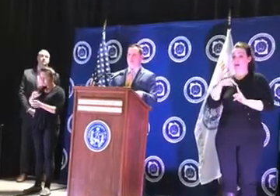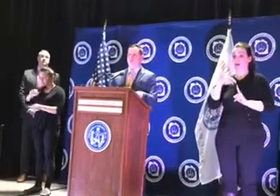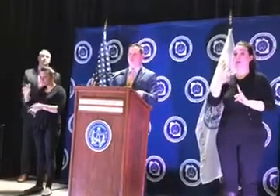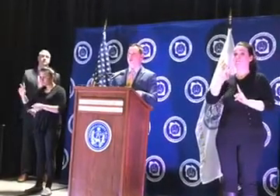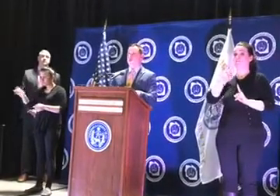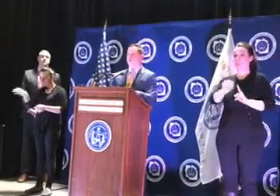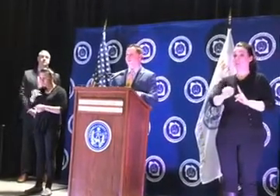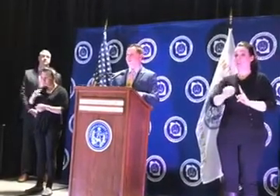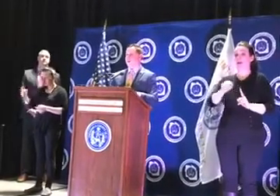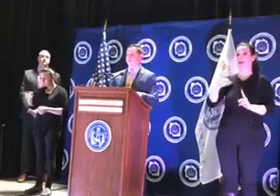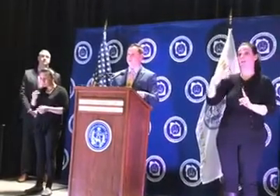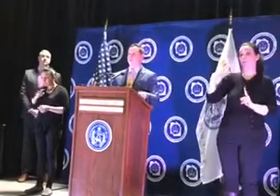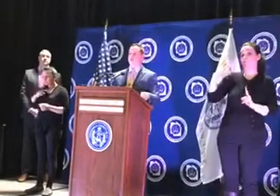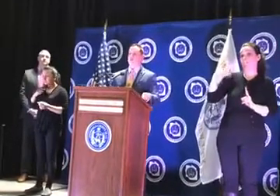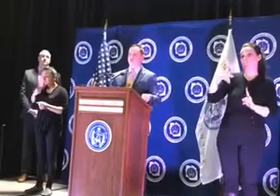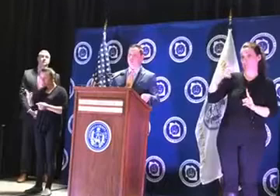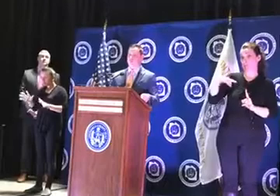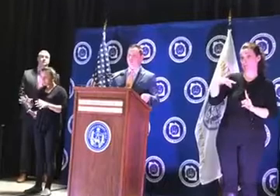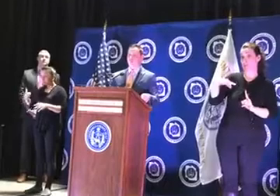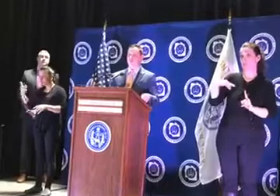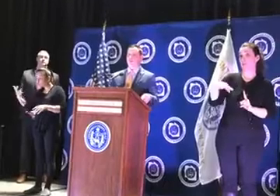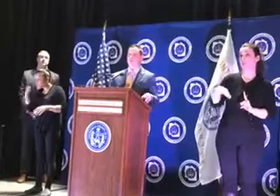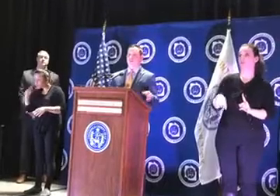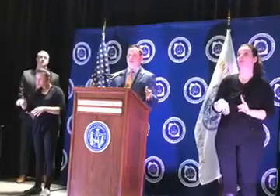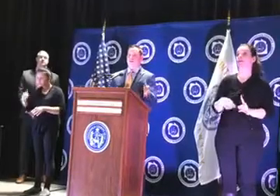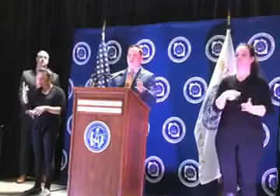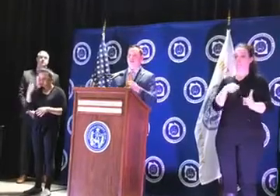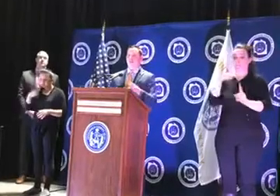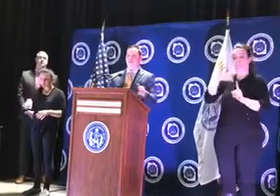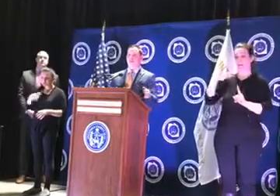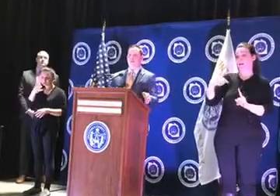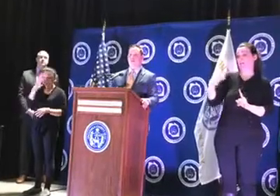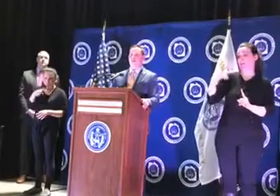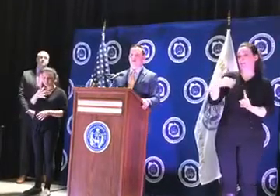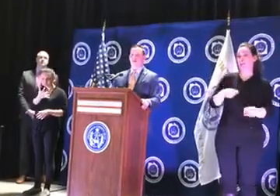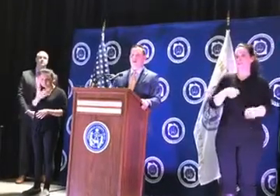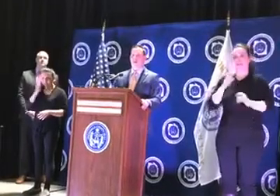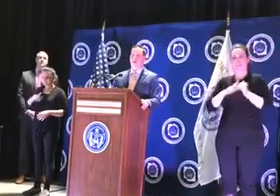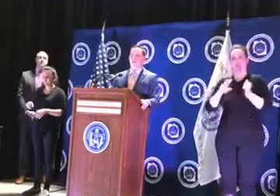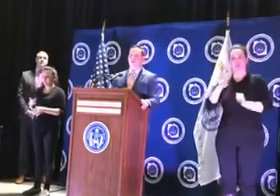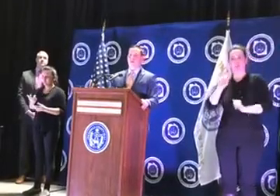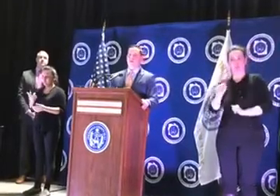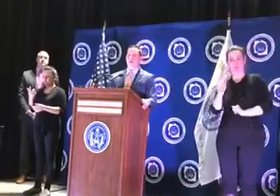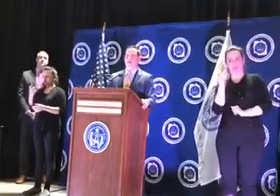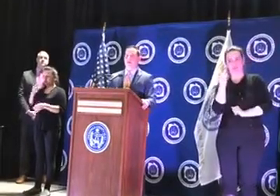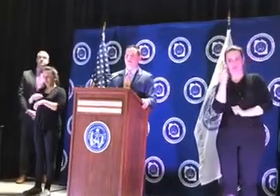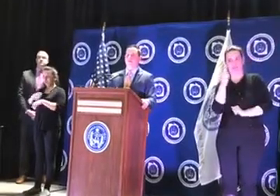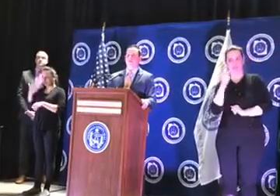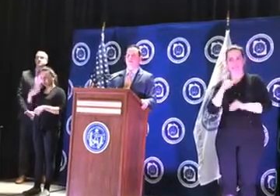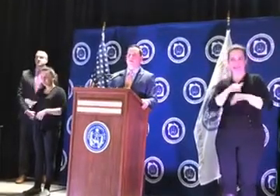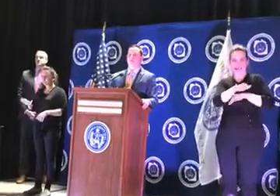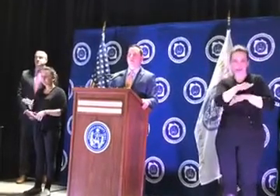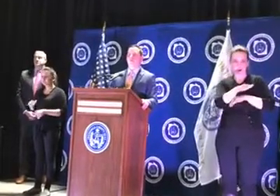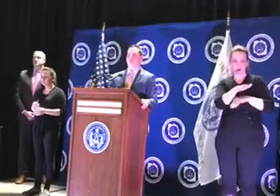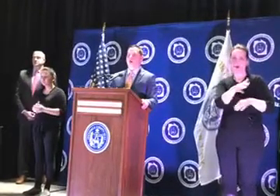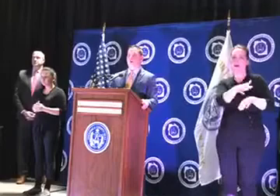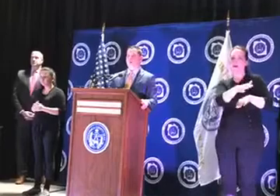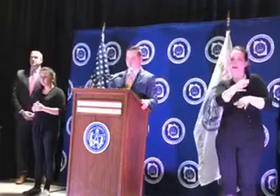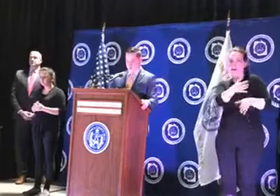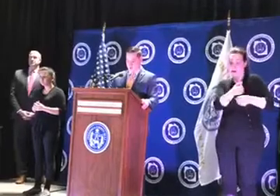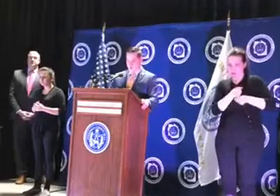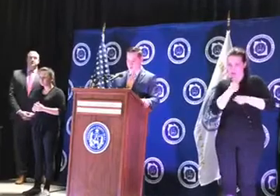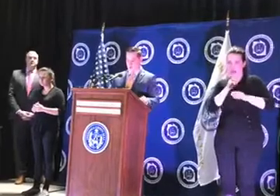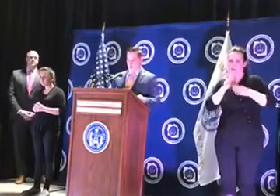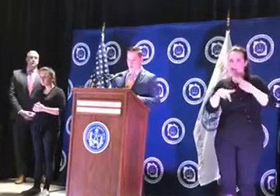results from Pittsburgh are coming back faster than the lab in Virginia. They tell us that that's going to be fixed by the next 24